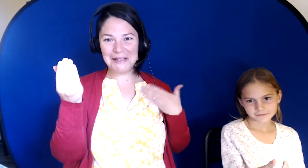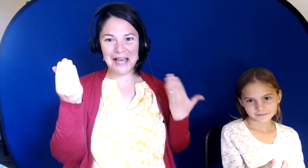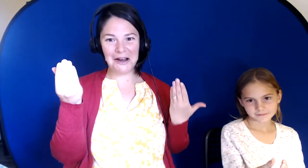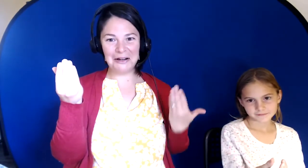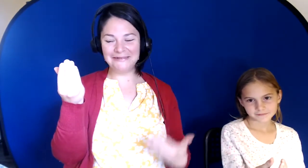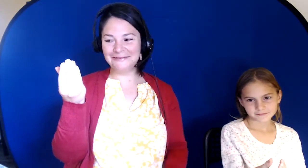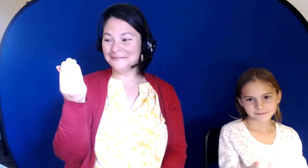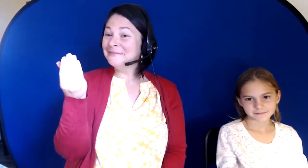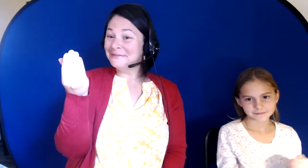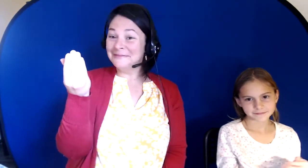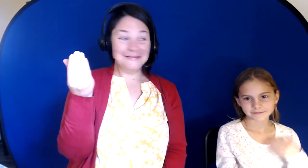taco.